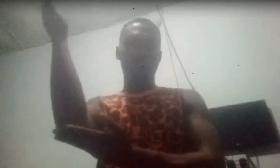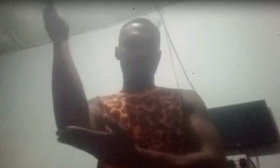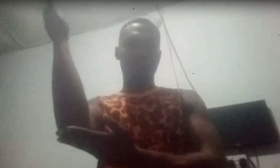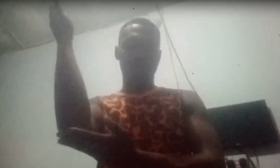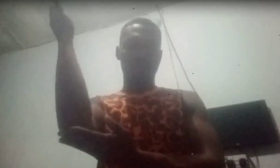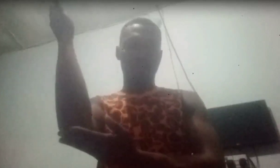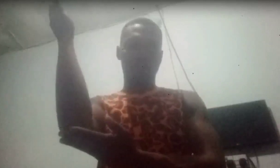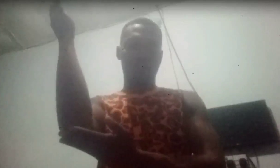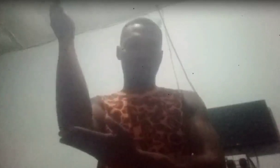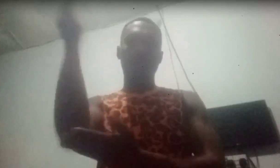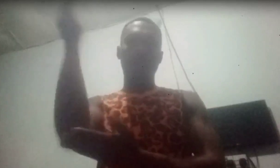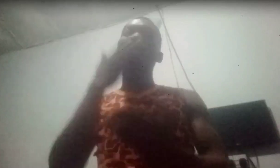Sign good afternoon.